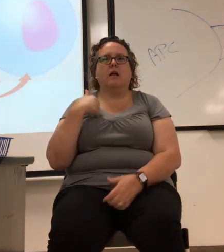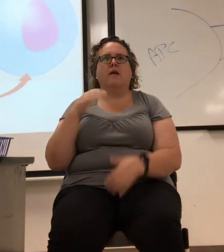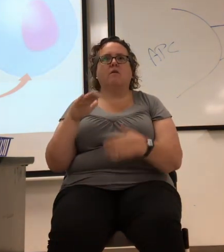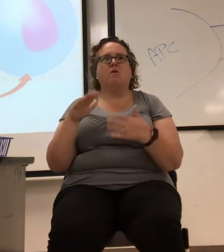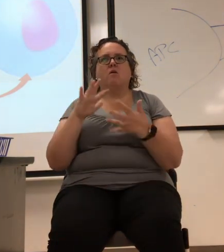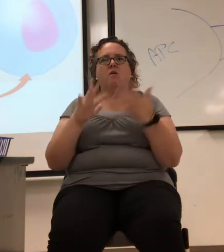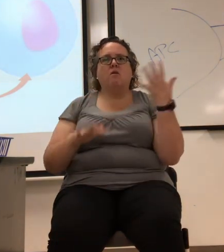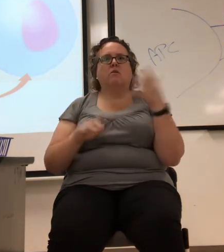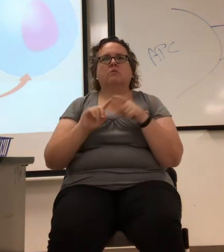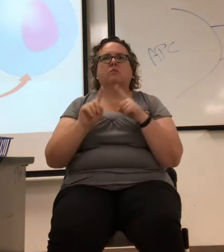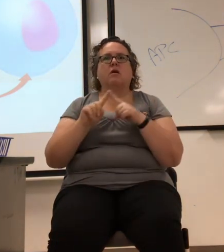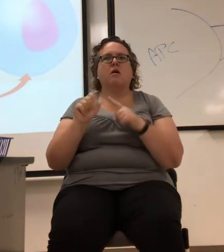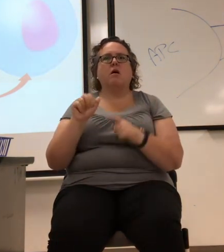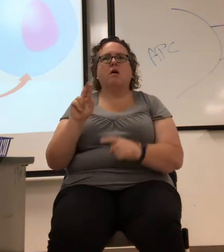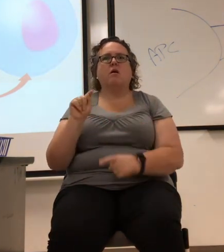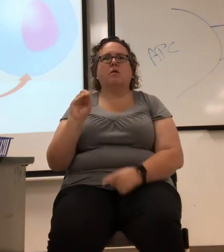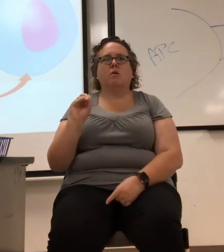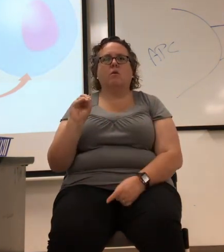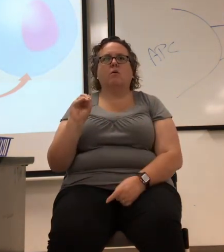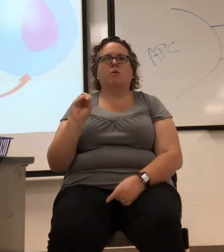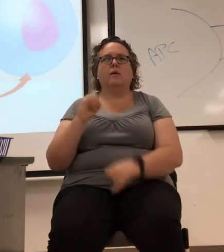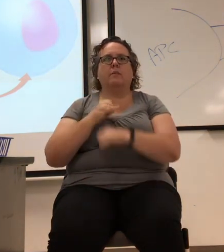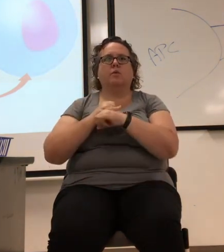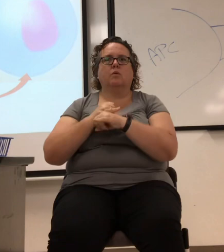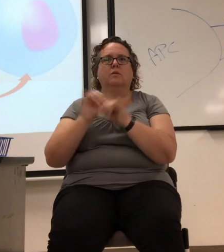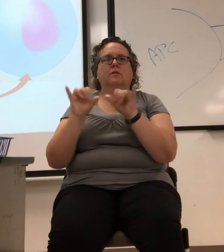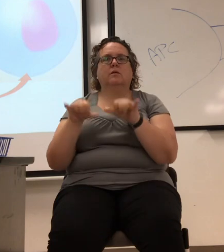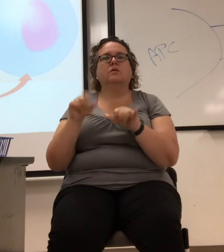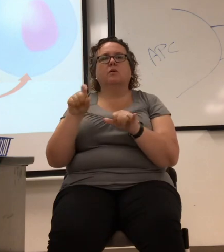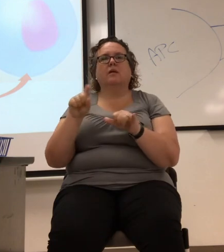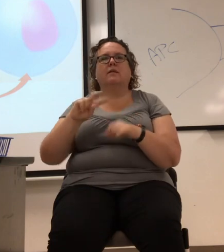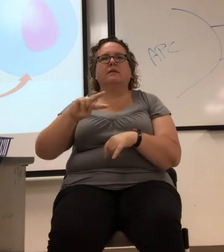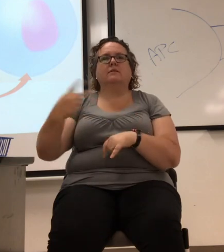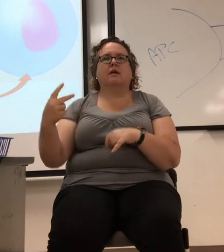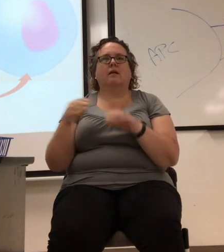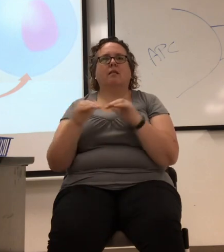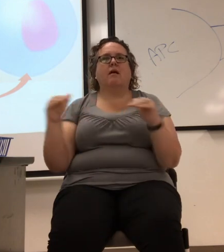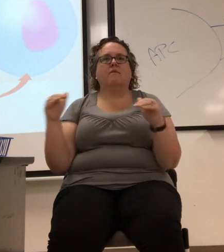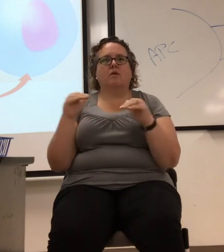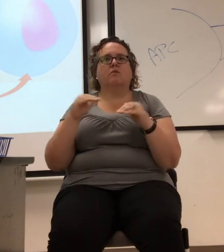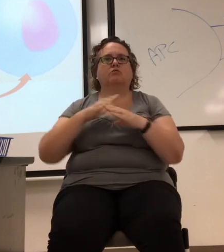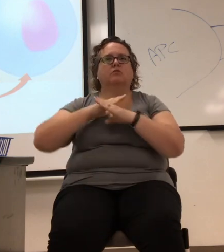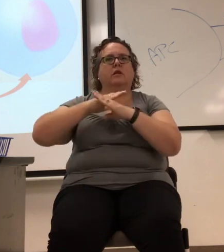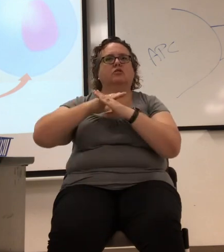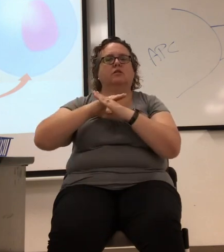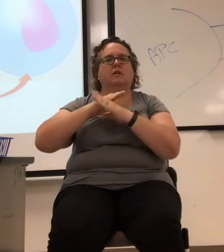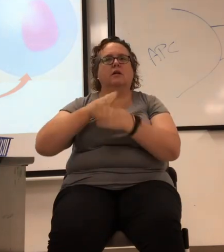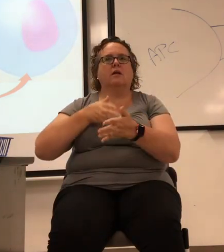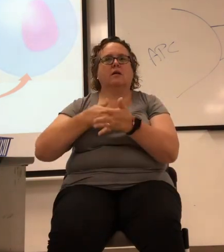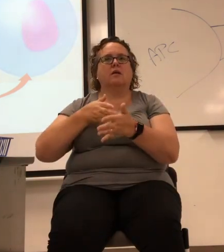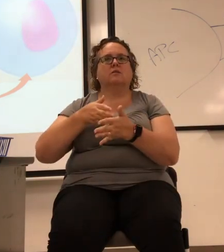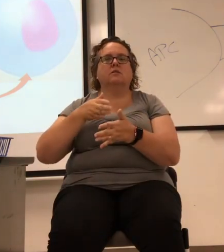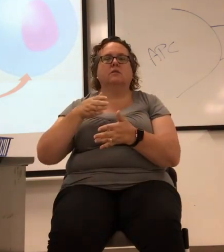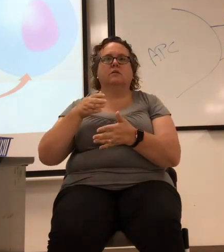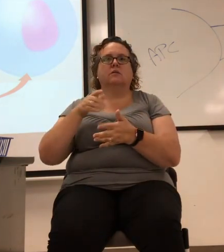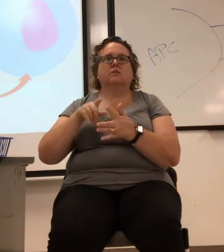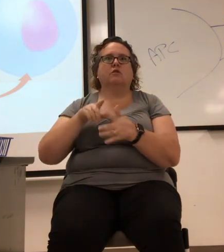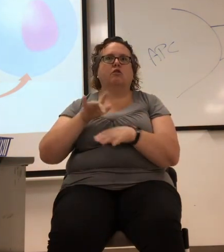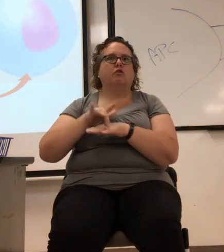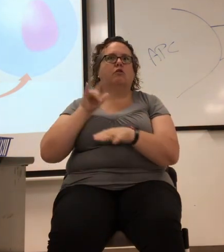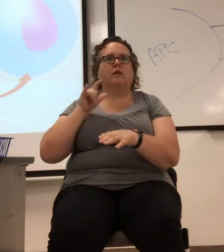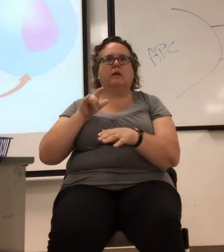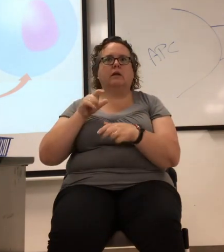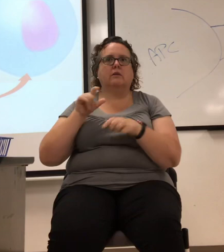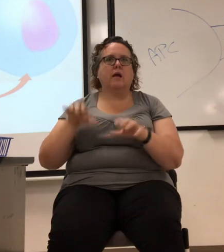stuff going on. So you need that second level of protection against premature activation. So you have